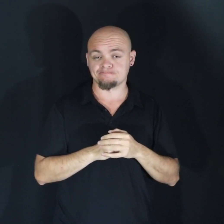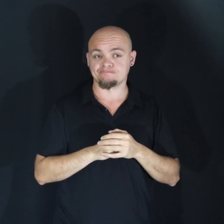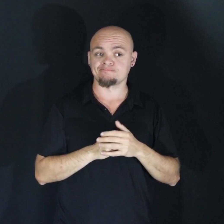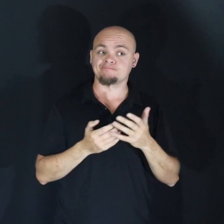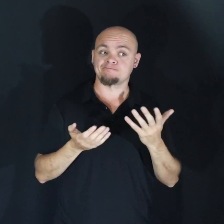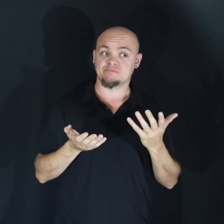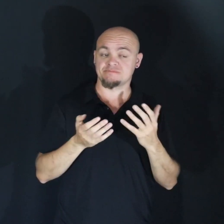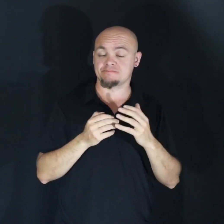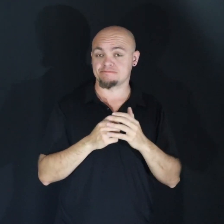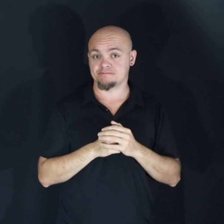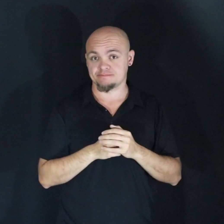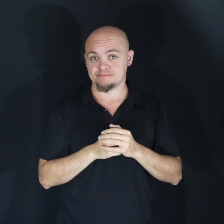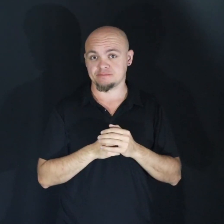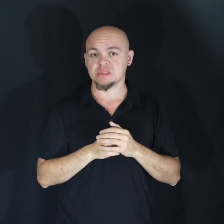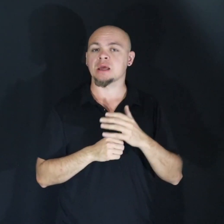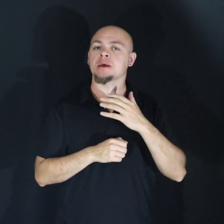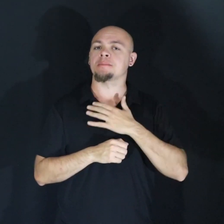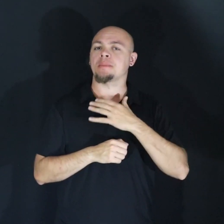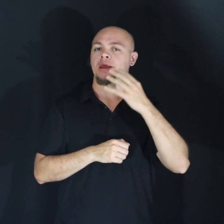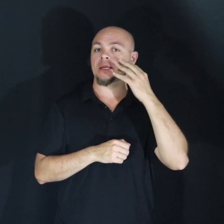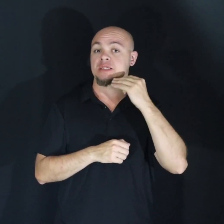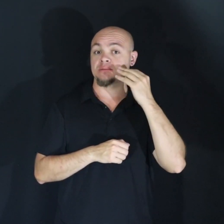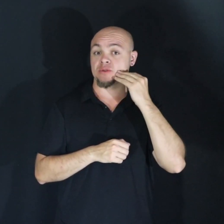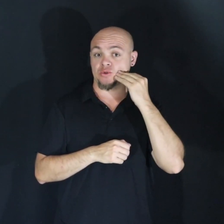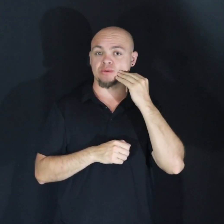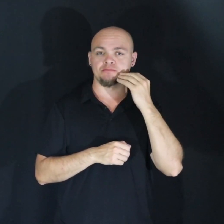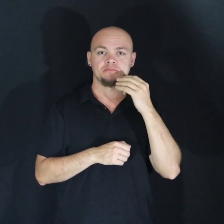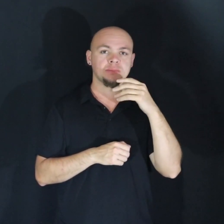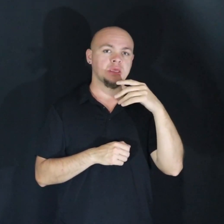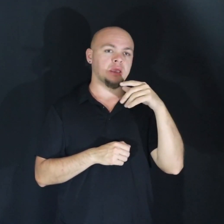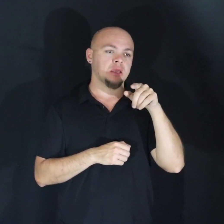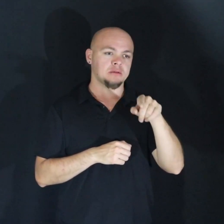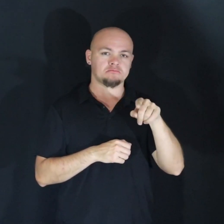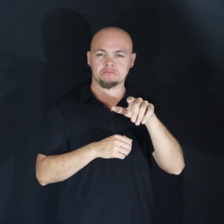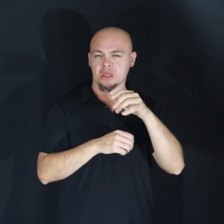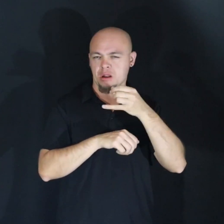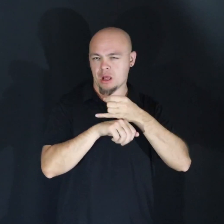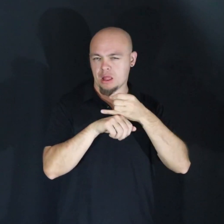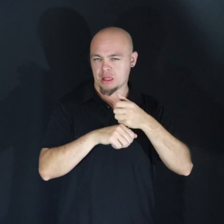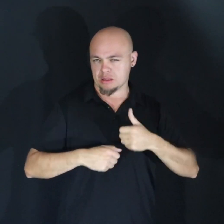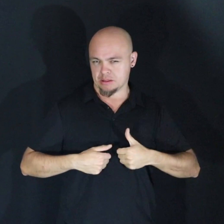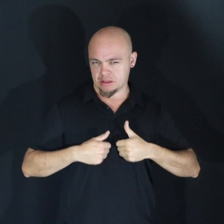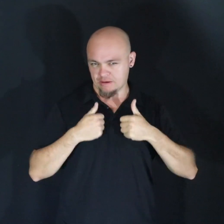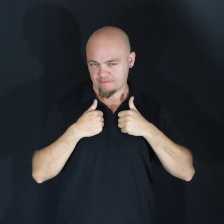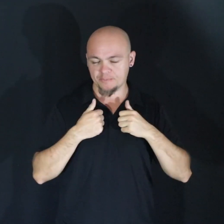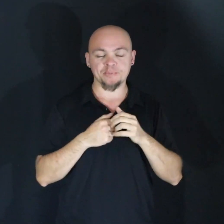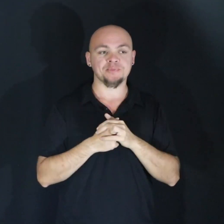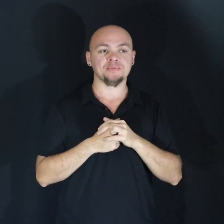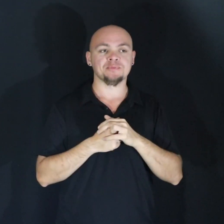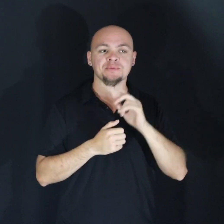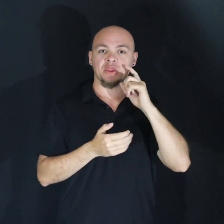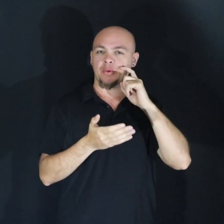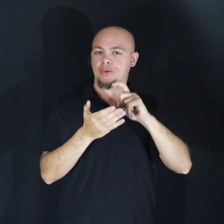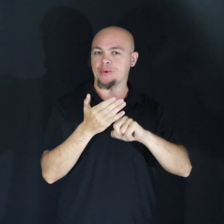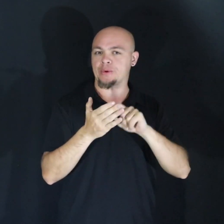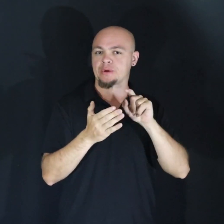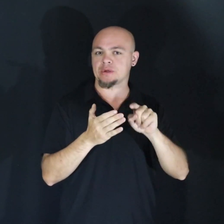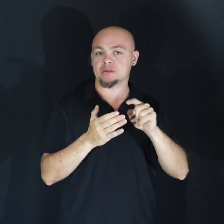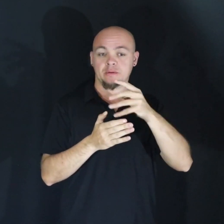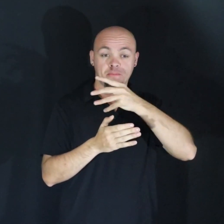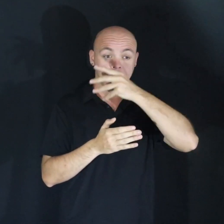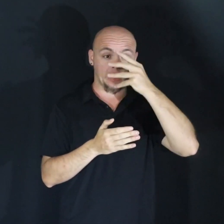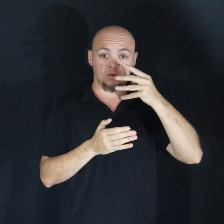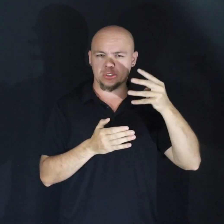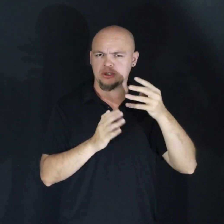Yet, in my experience of living in Samos, I witnessed how the vast criminalization of